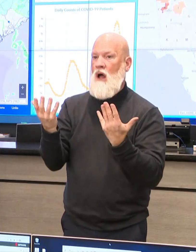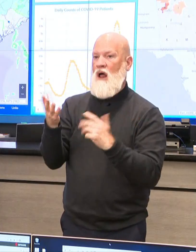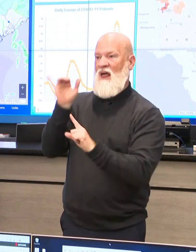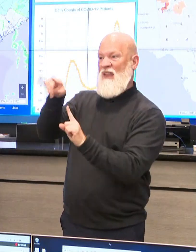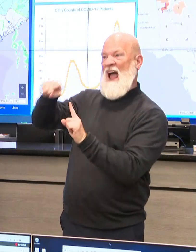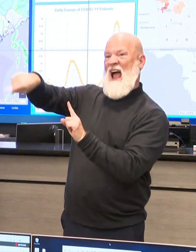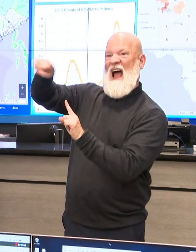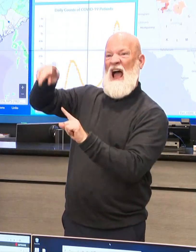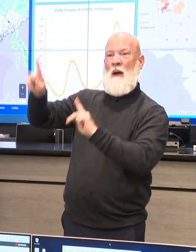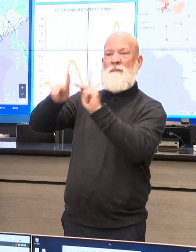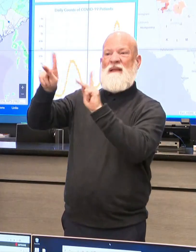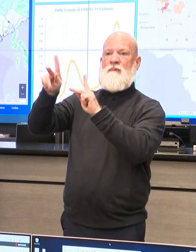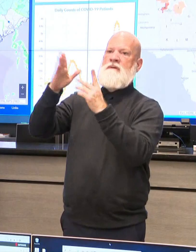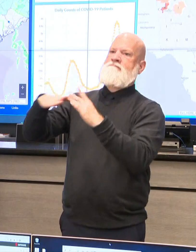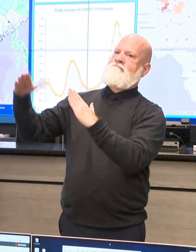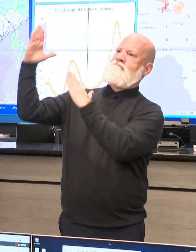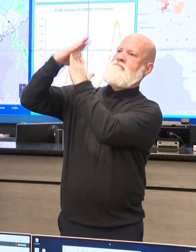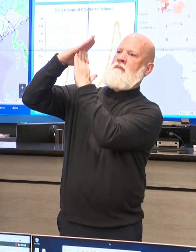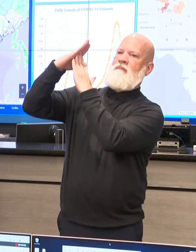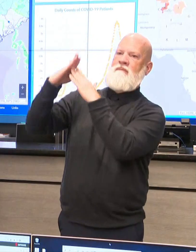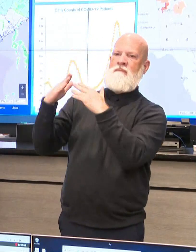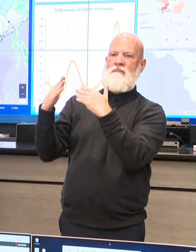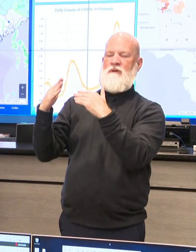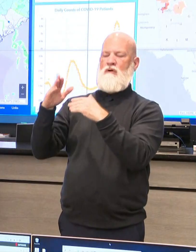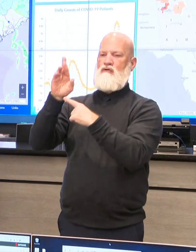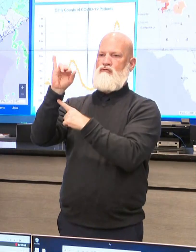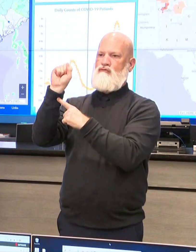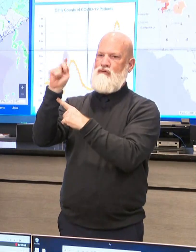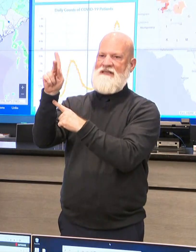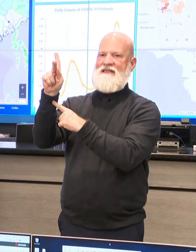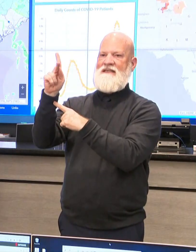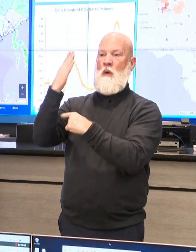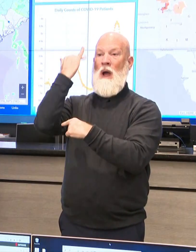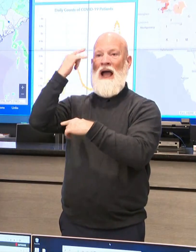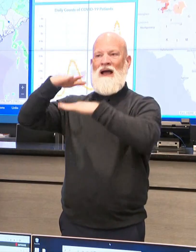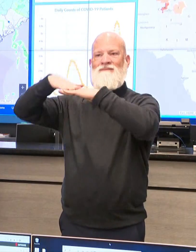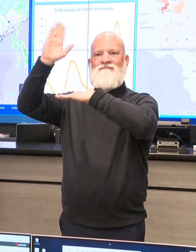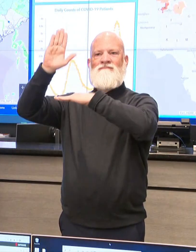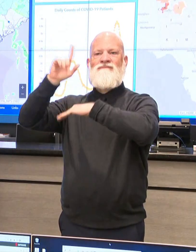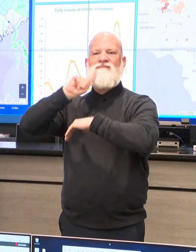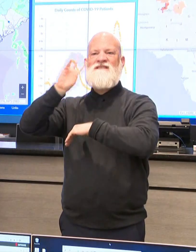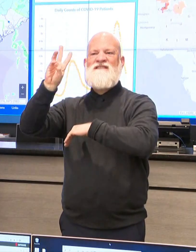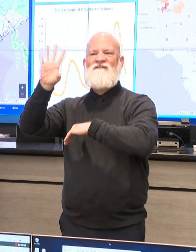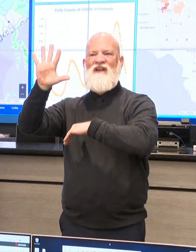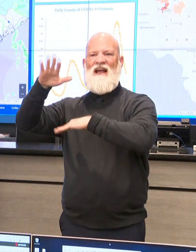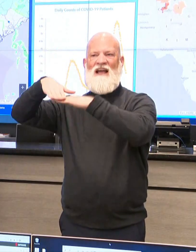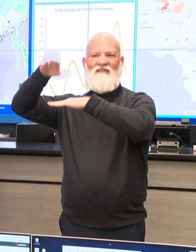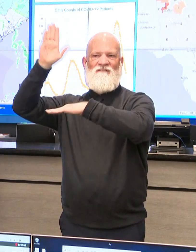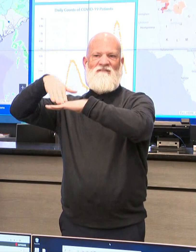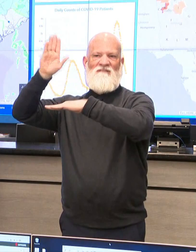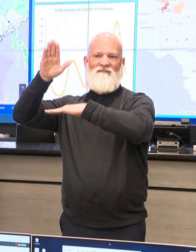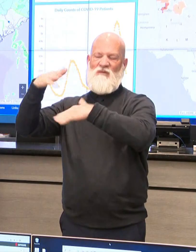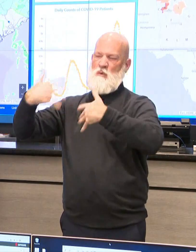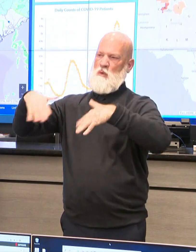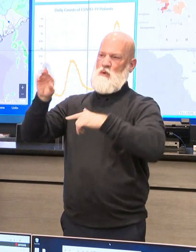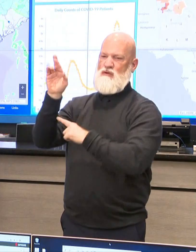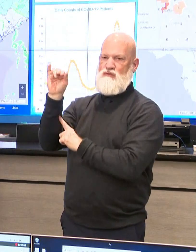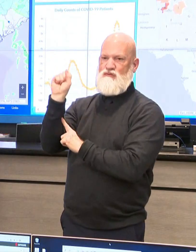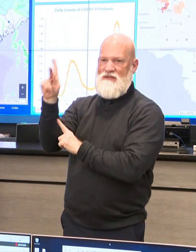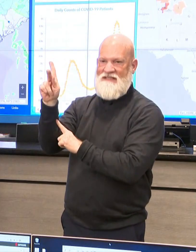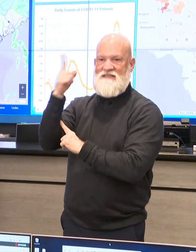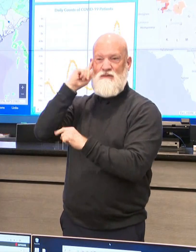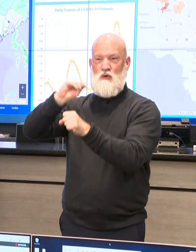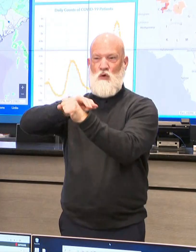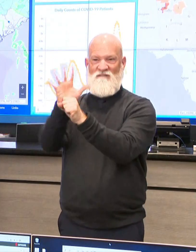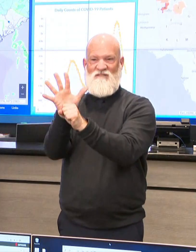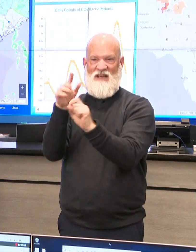among those 60 years of age and older. While vaccine demand continues to vastly outpace